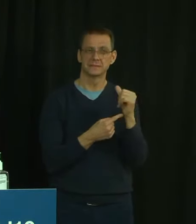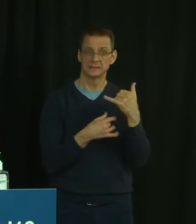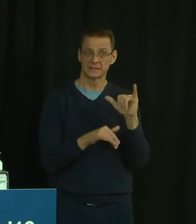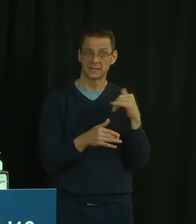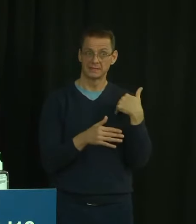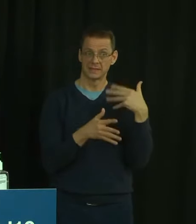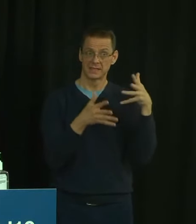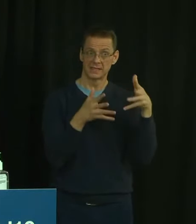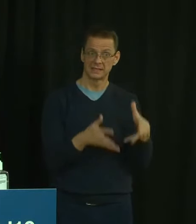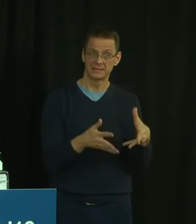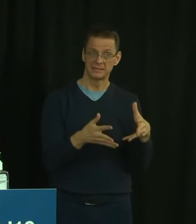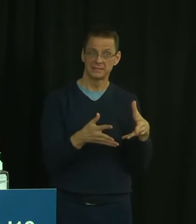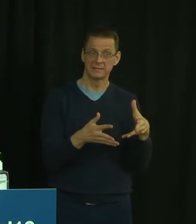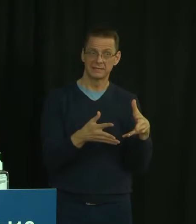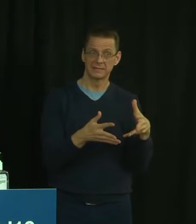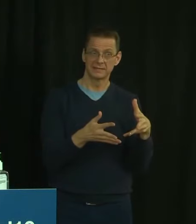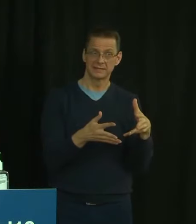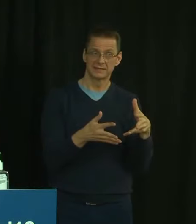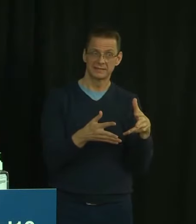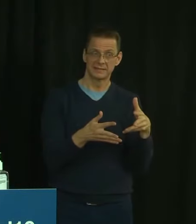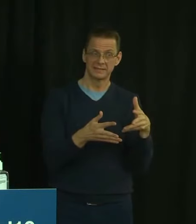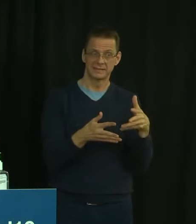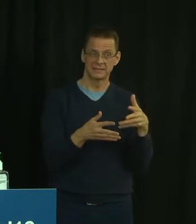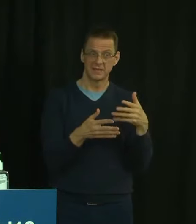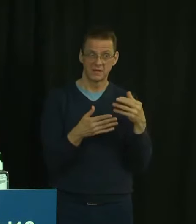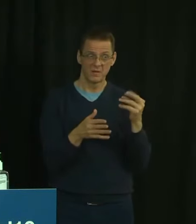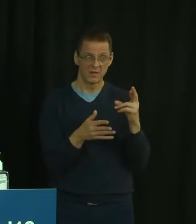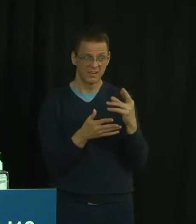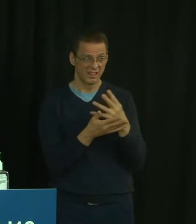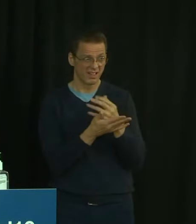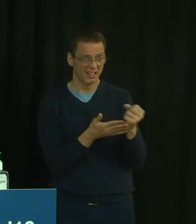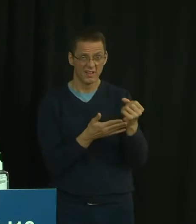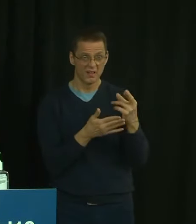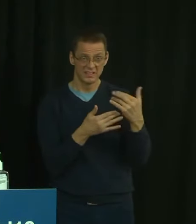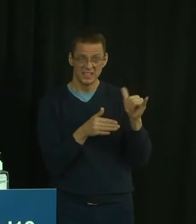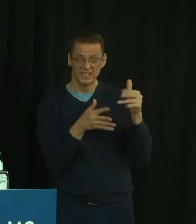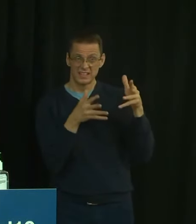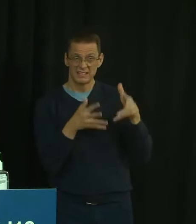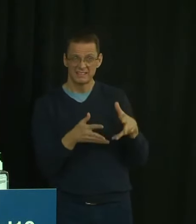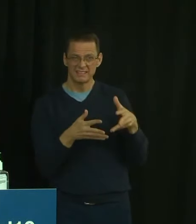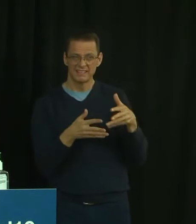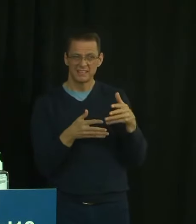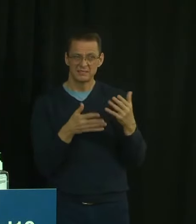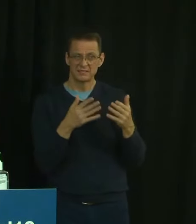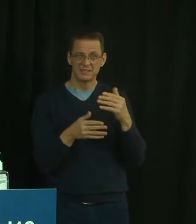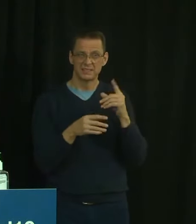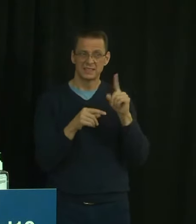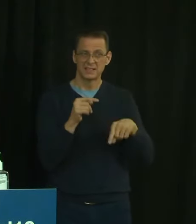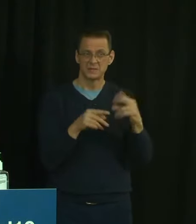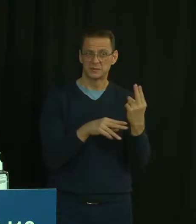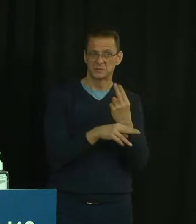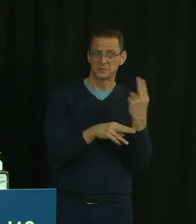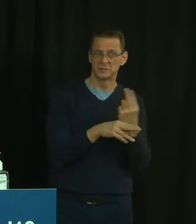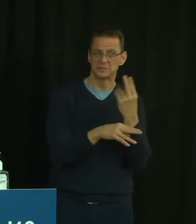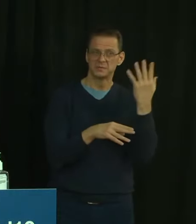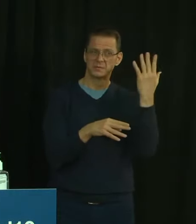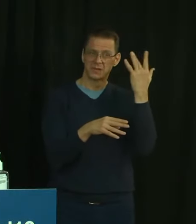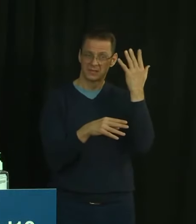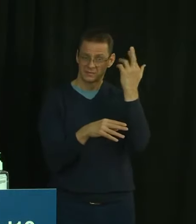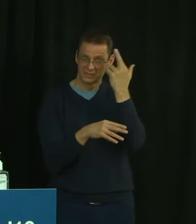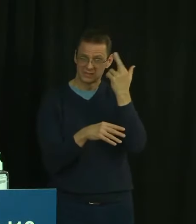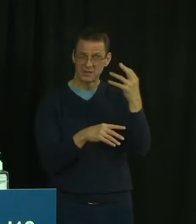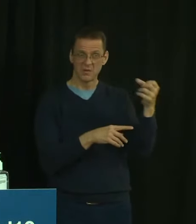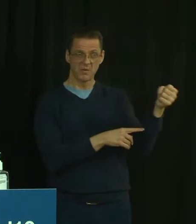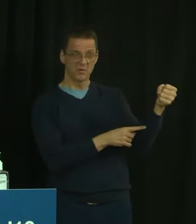there are, or how many people above 55 might be in the queue for that. I don't have an